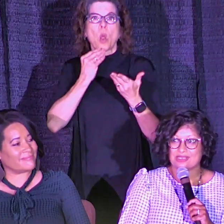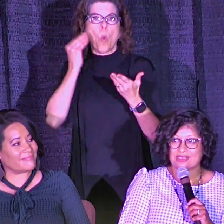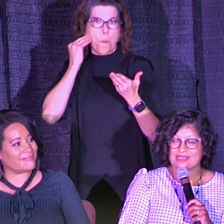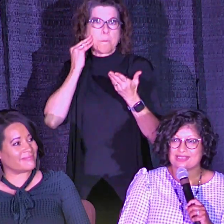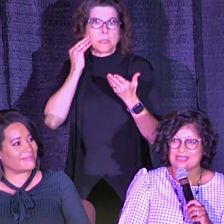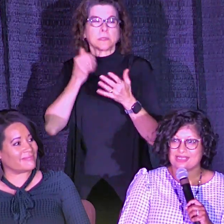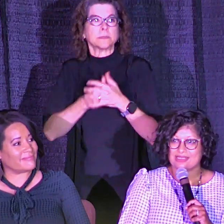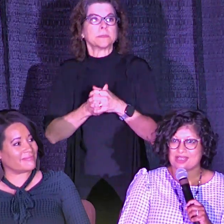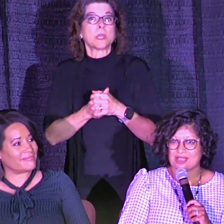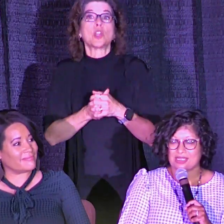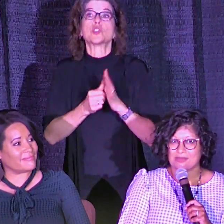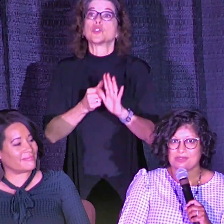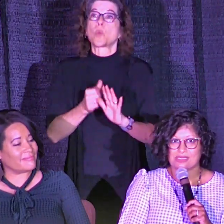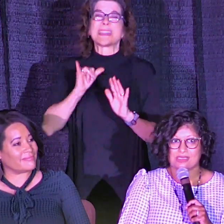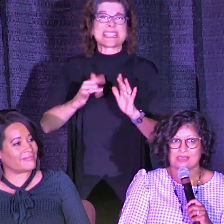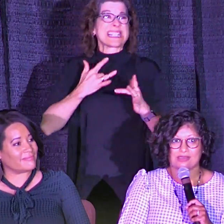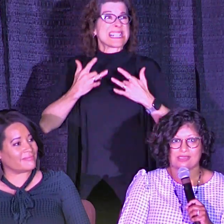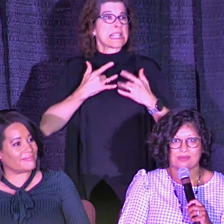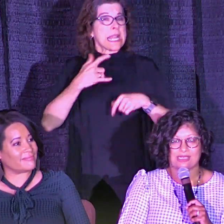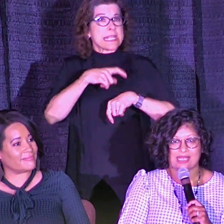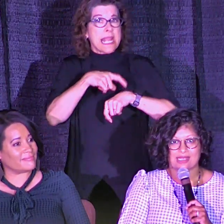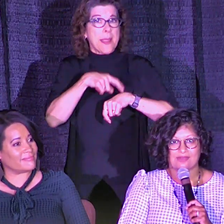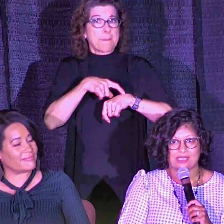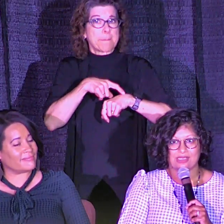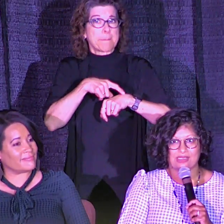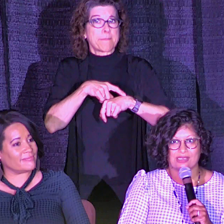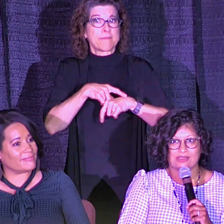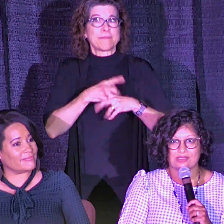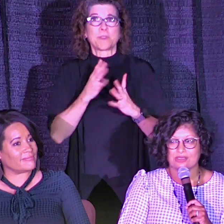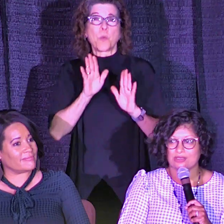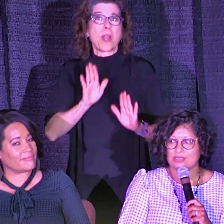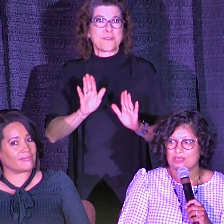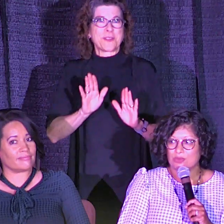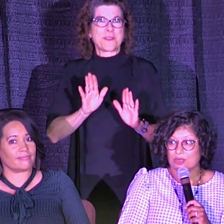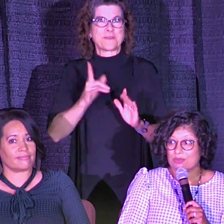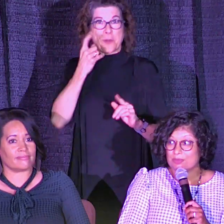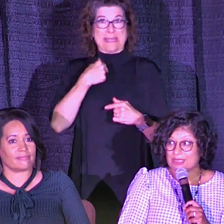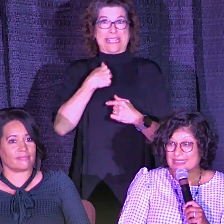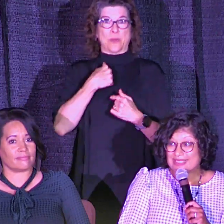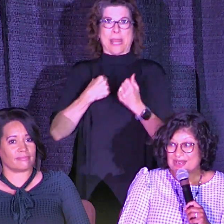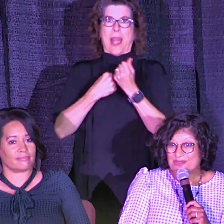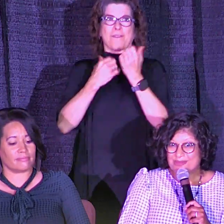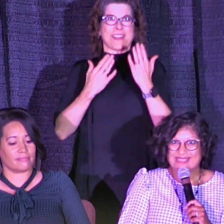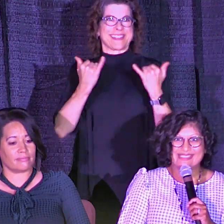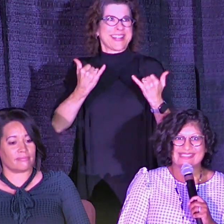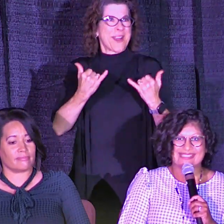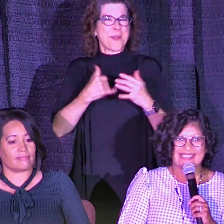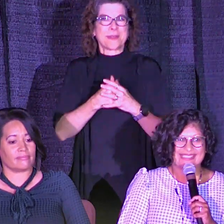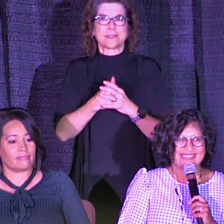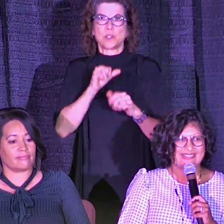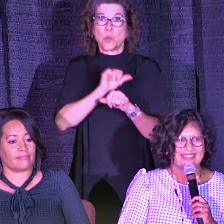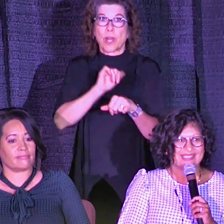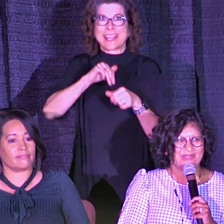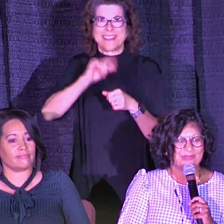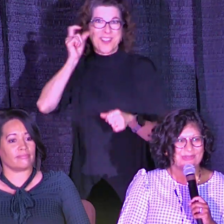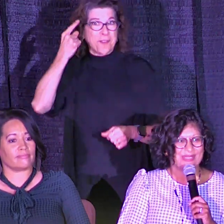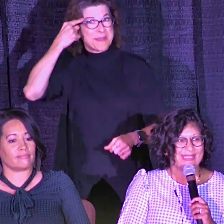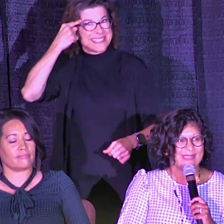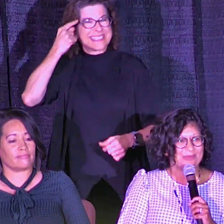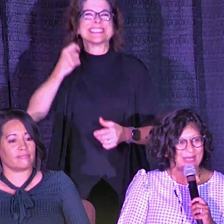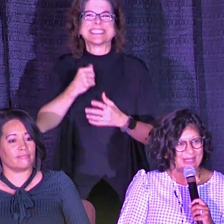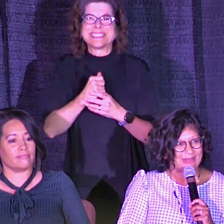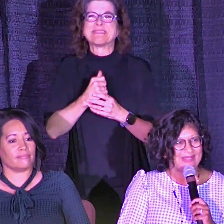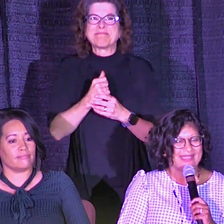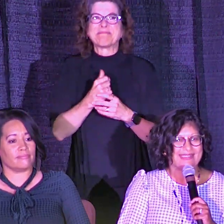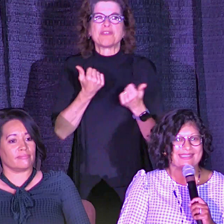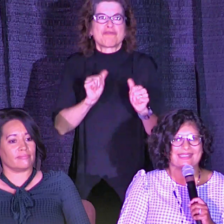just an exciting time to be an advocate and to work in government to try to do